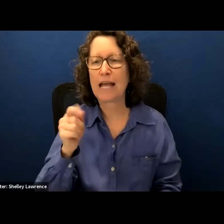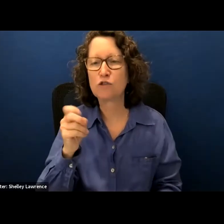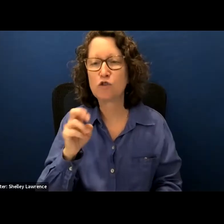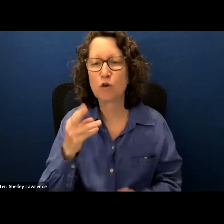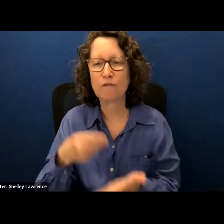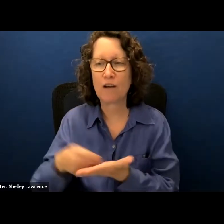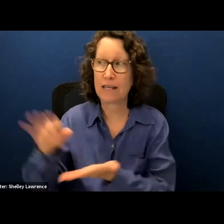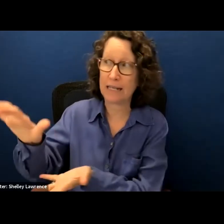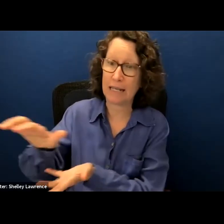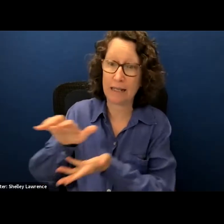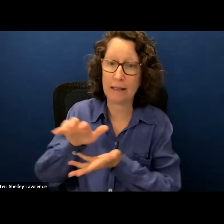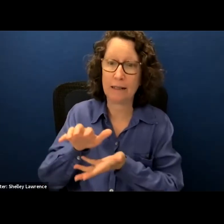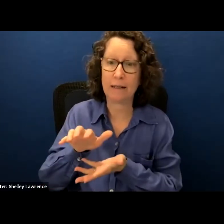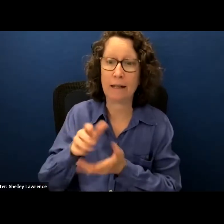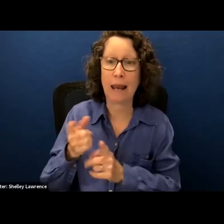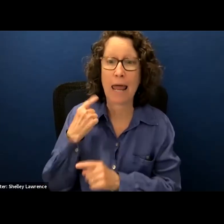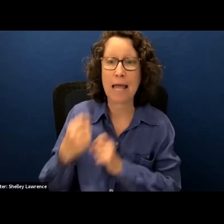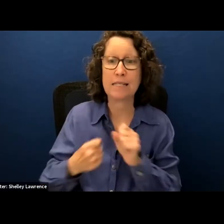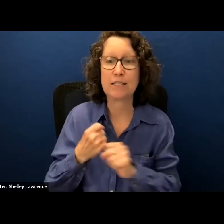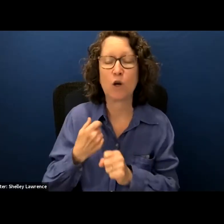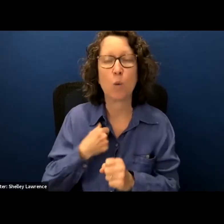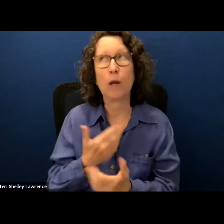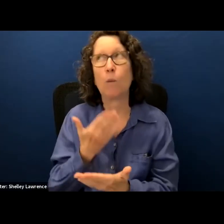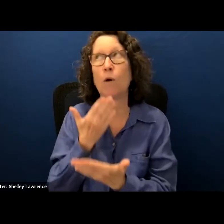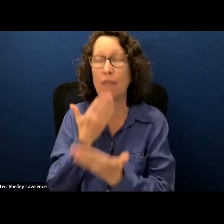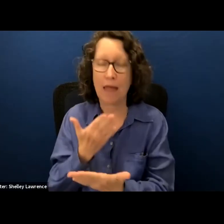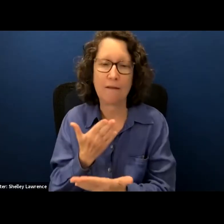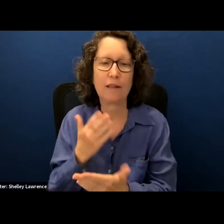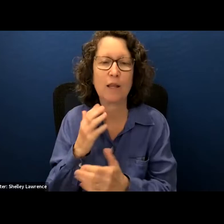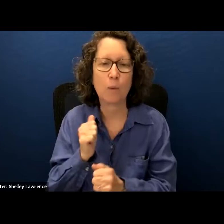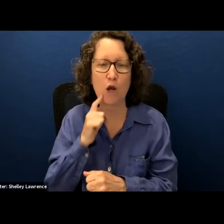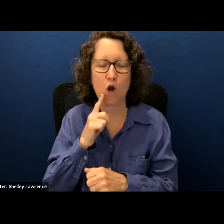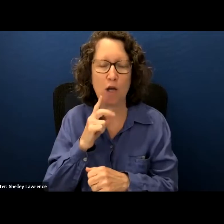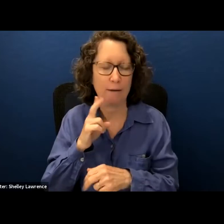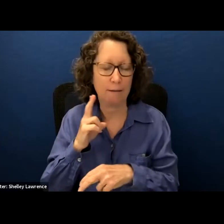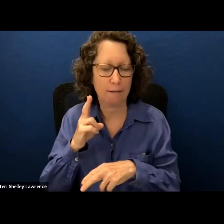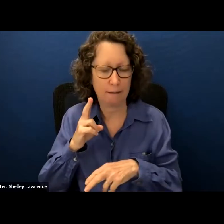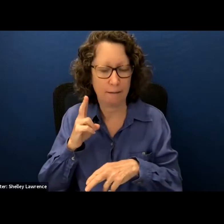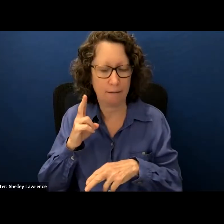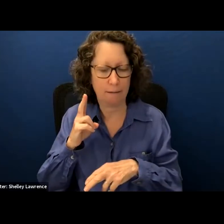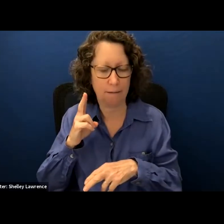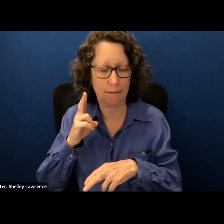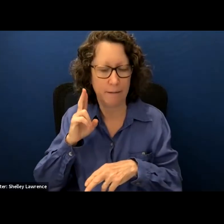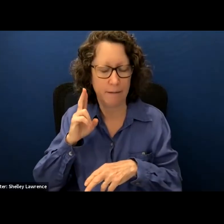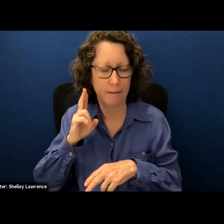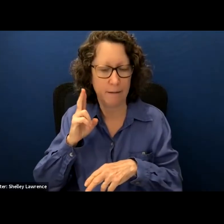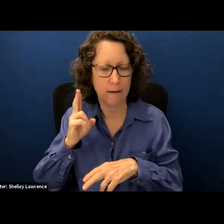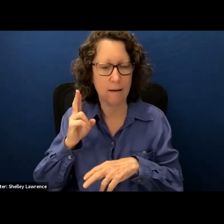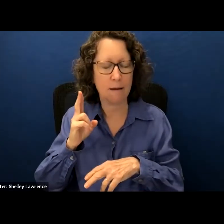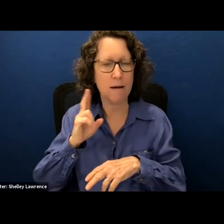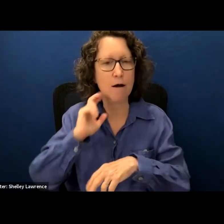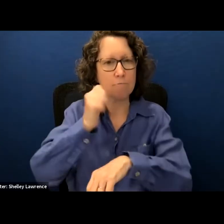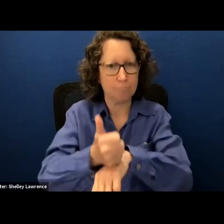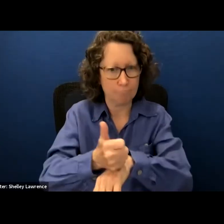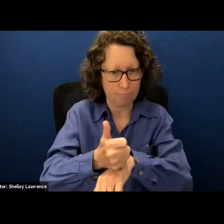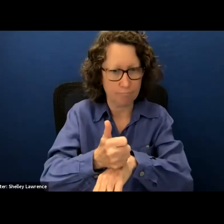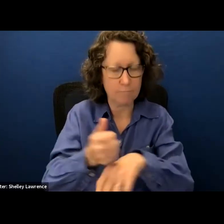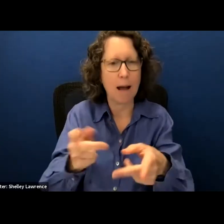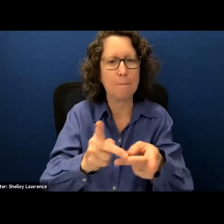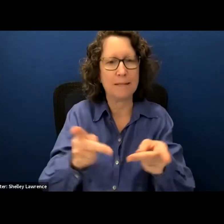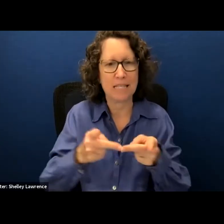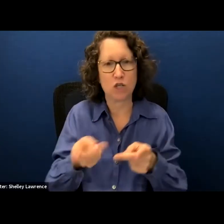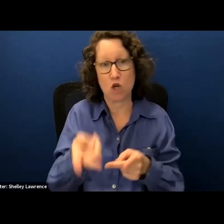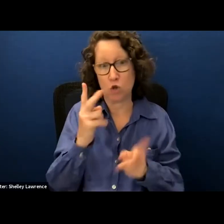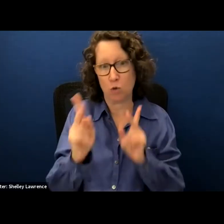received last year, we were thankfully able to put in place a position, and we have 2